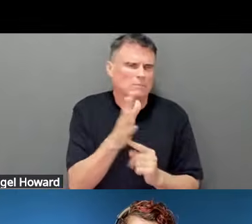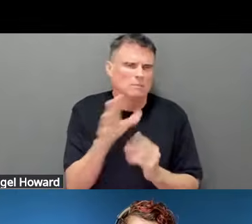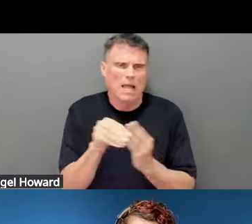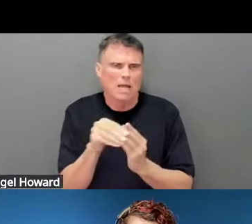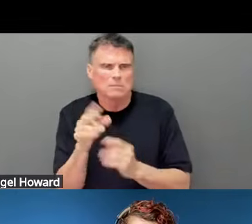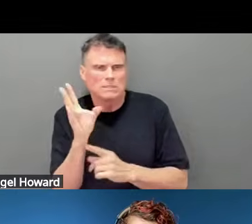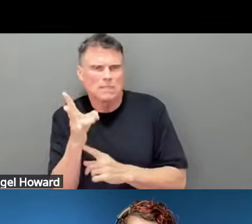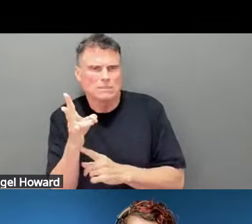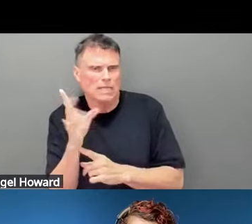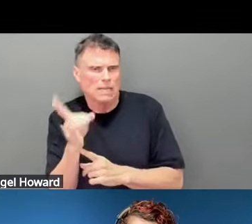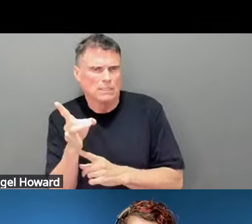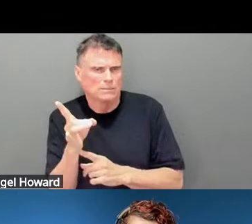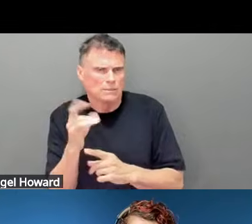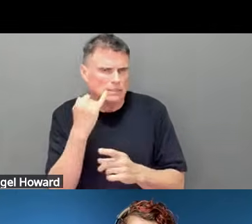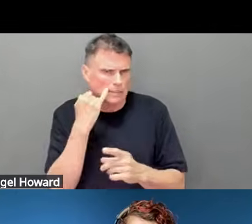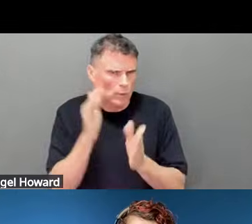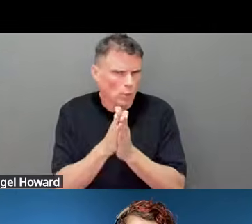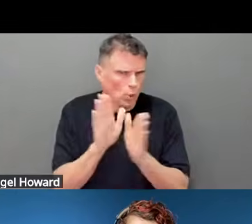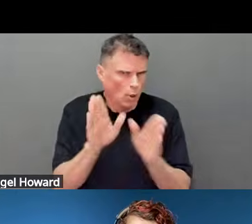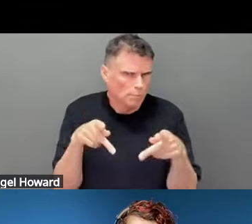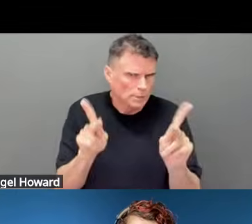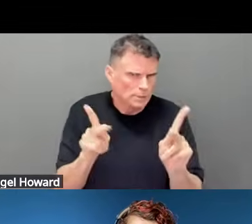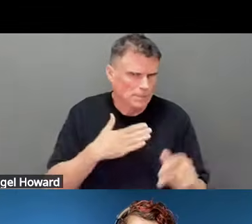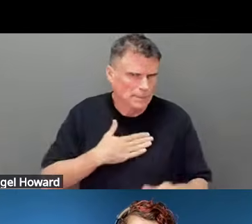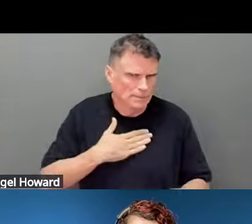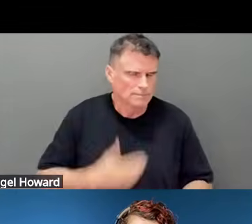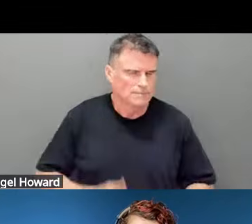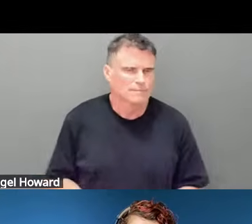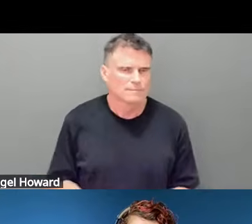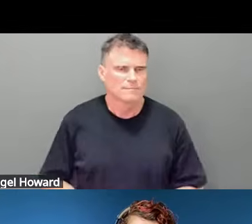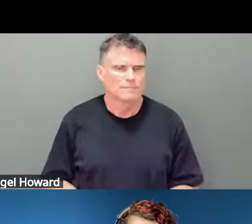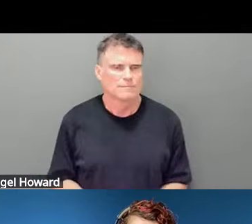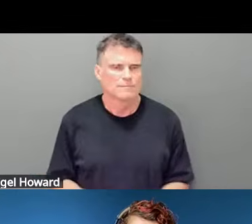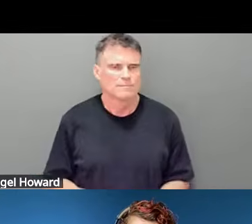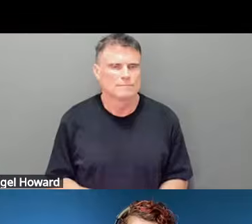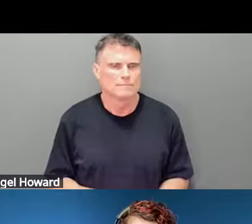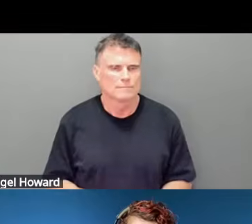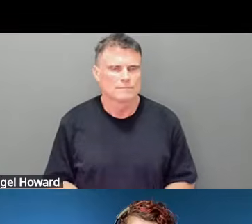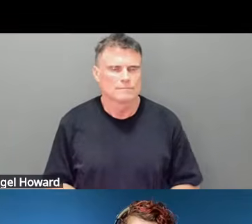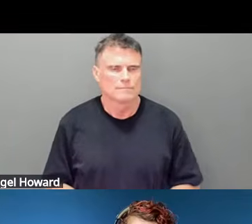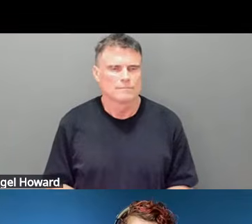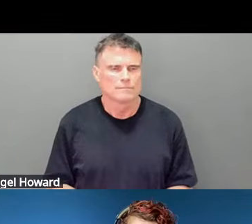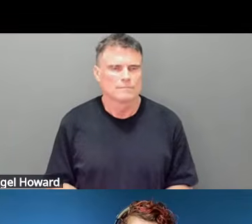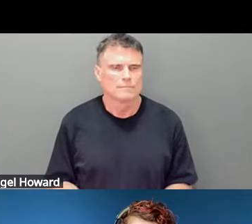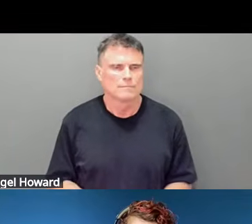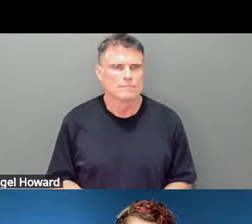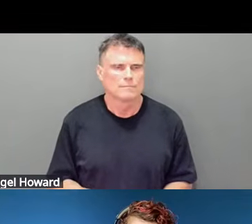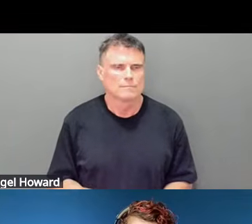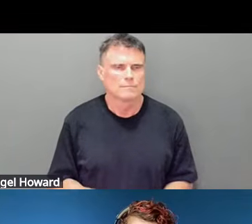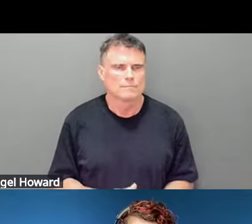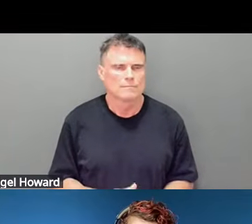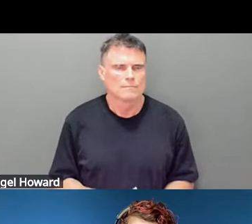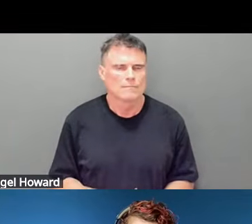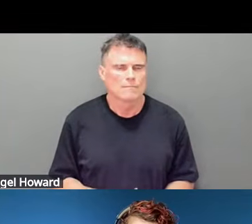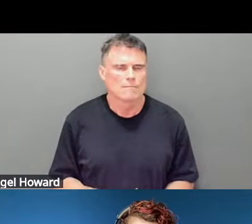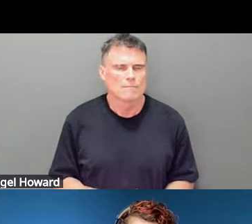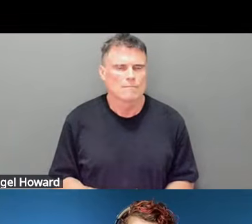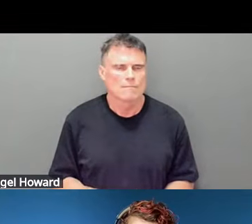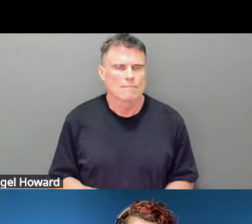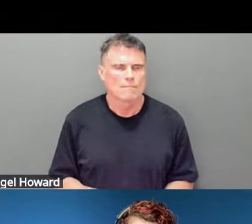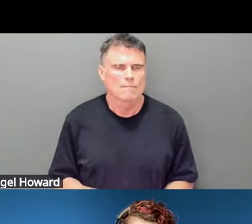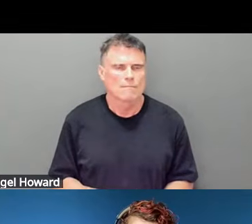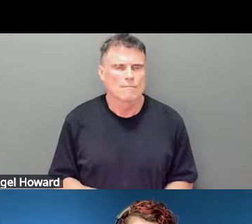technology this evening, I would ask that my 5 minutes go to 7 or 8. May I ask that first before I start?